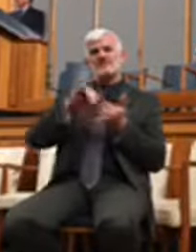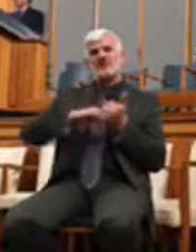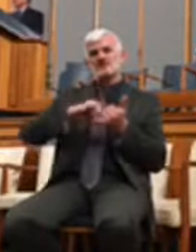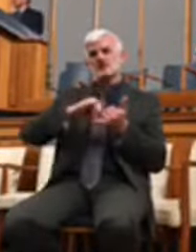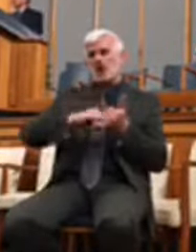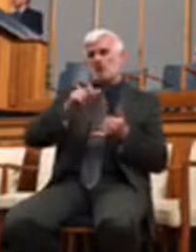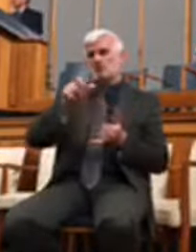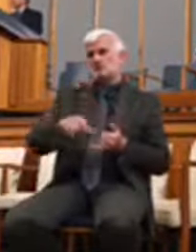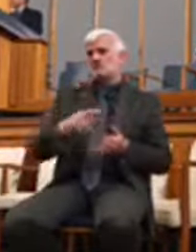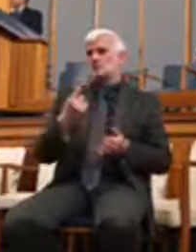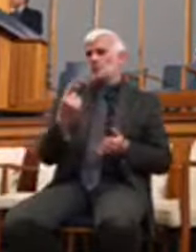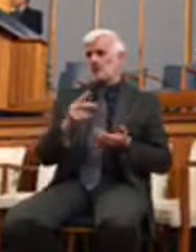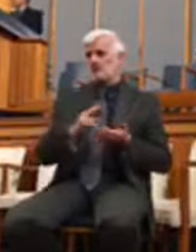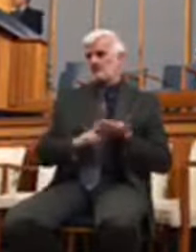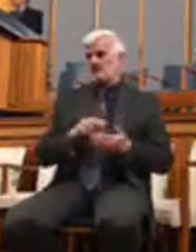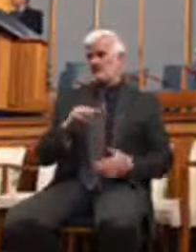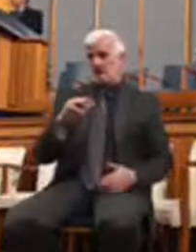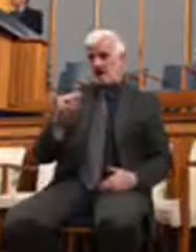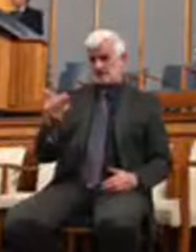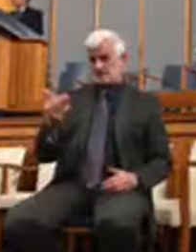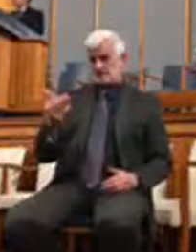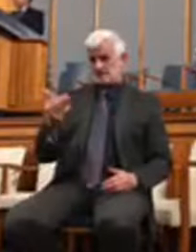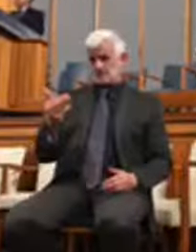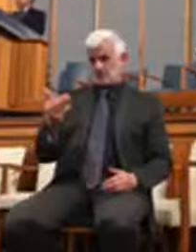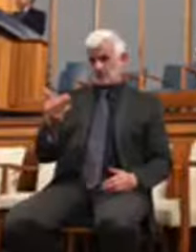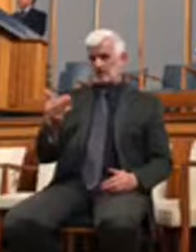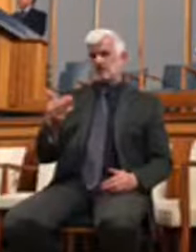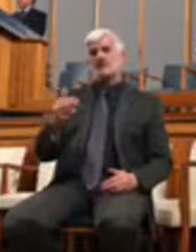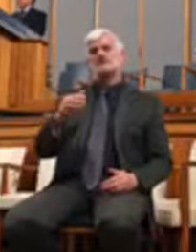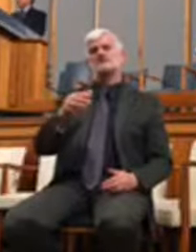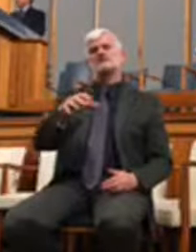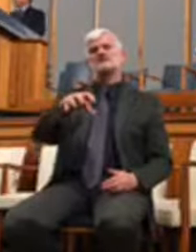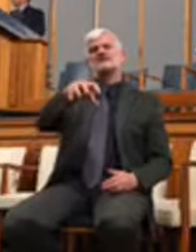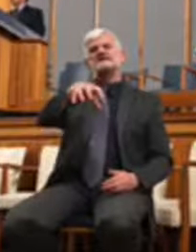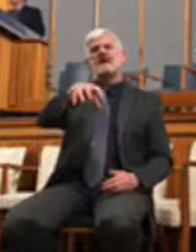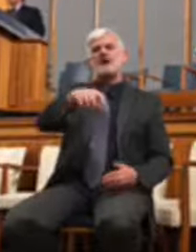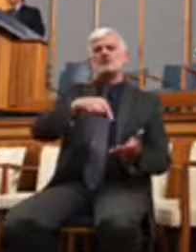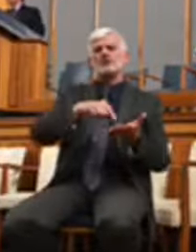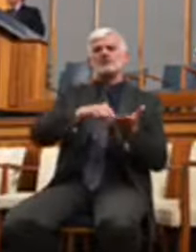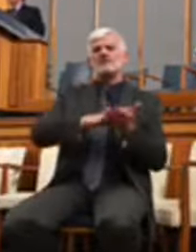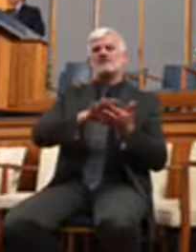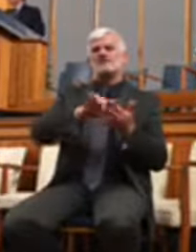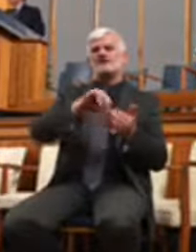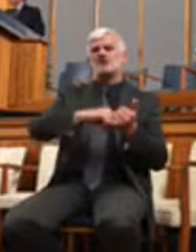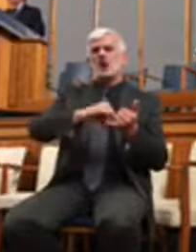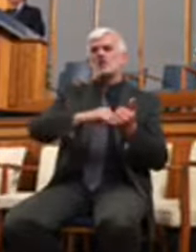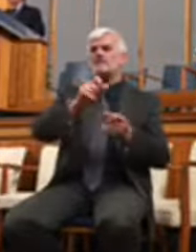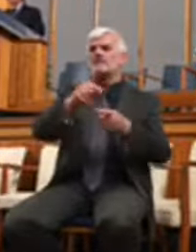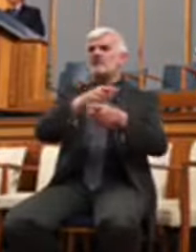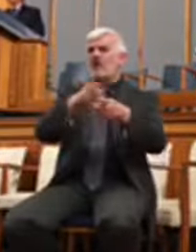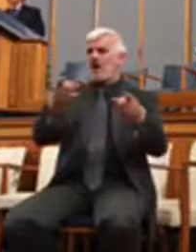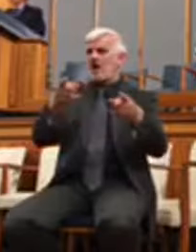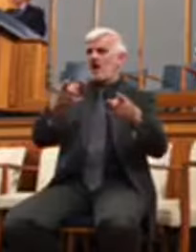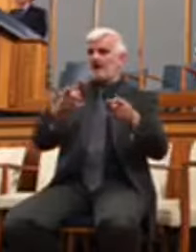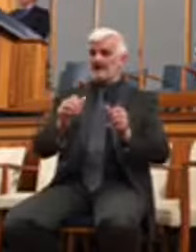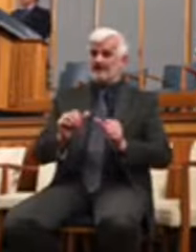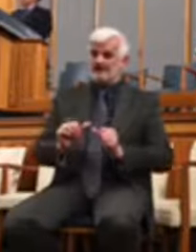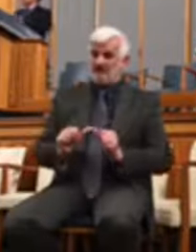we are told that the people, the Thessalonians, they were so repentant. Their repentance was so